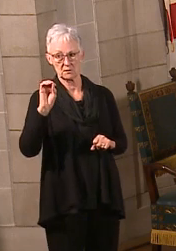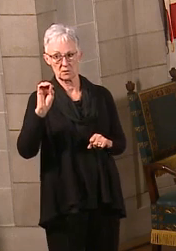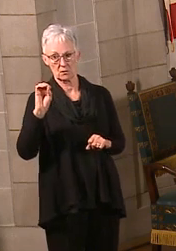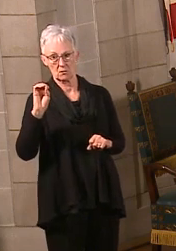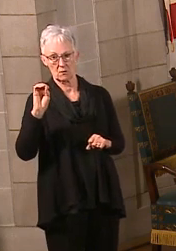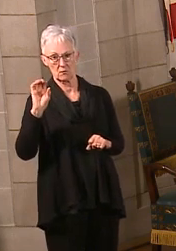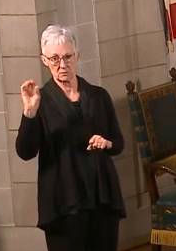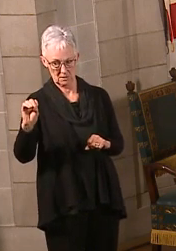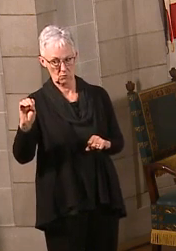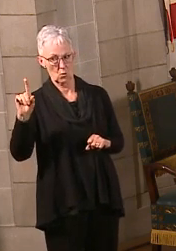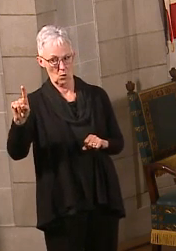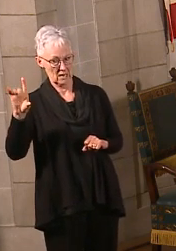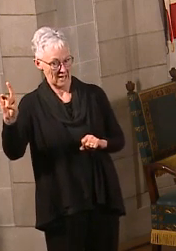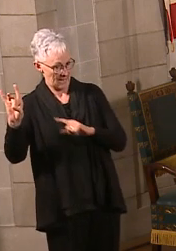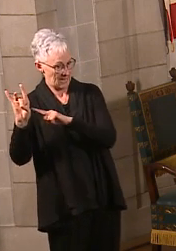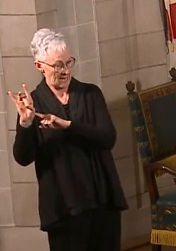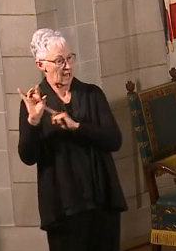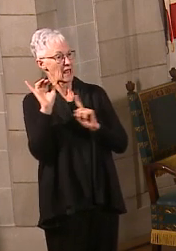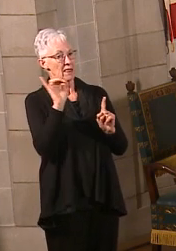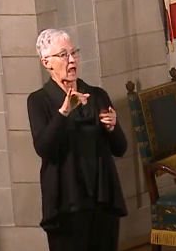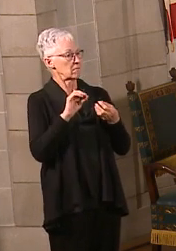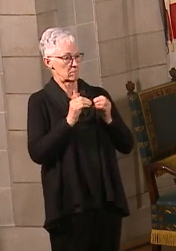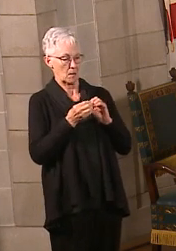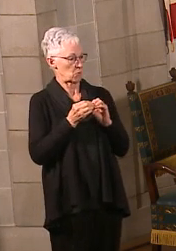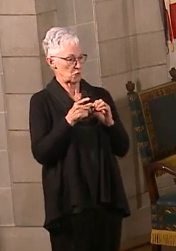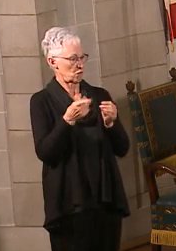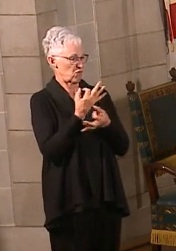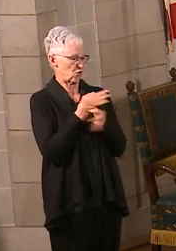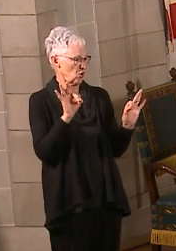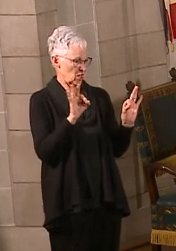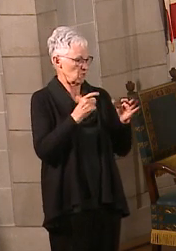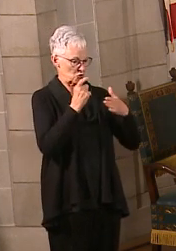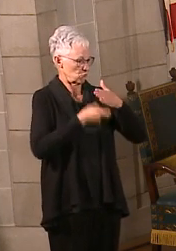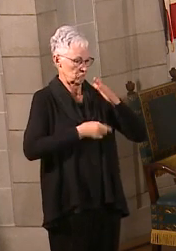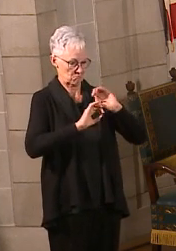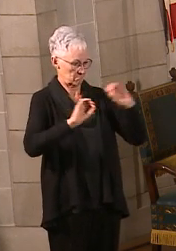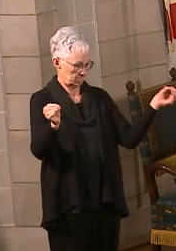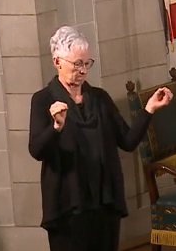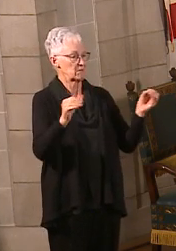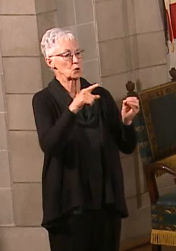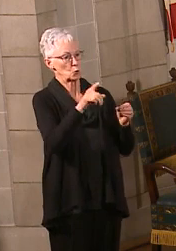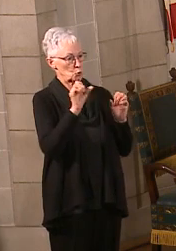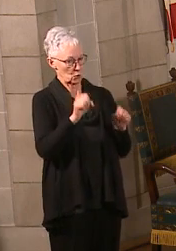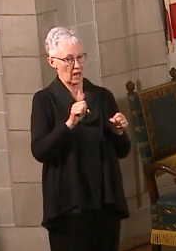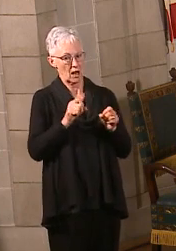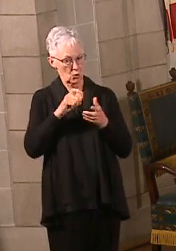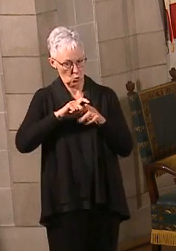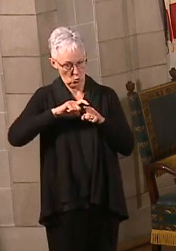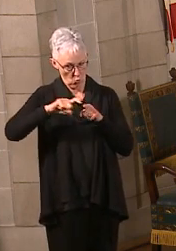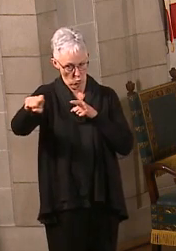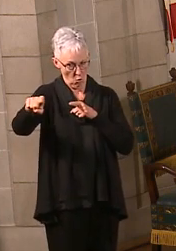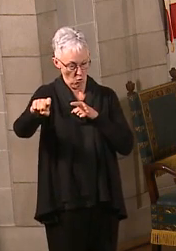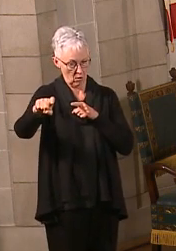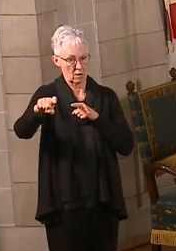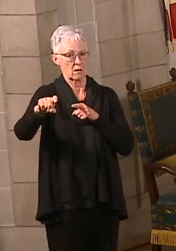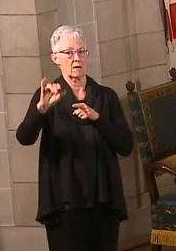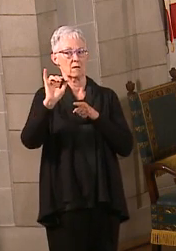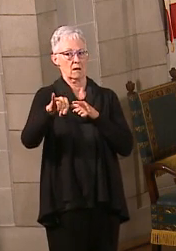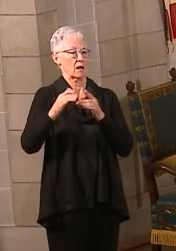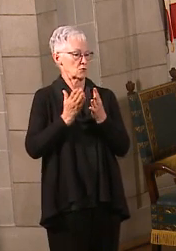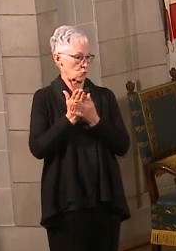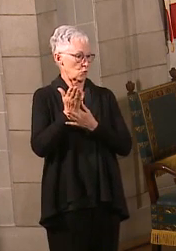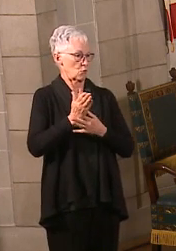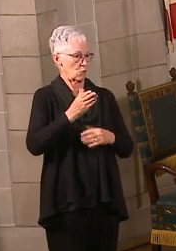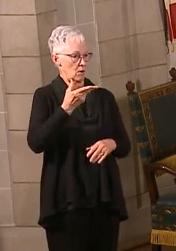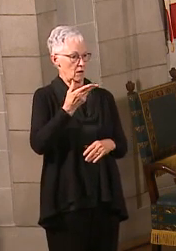833-220-0018. That is a toll-free number that is set up by the Department of Health and Human Services that you can call 24 hours a day. And if you need to get